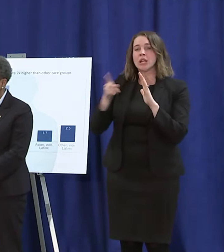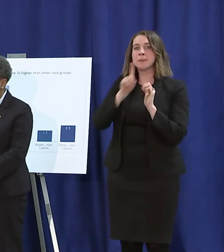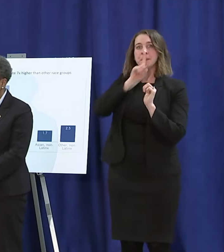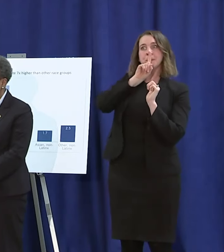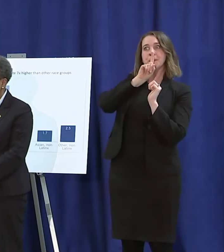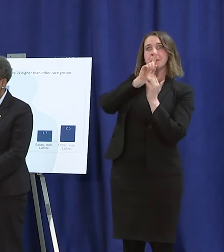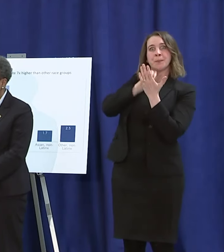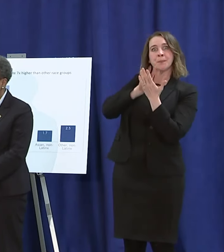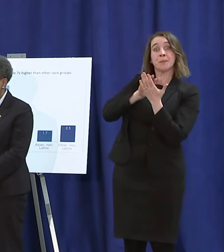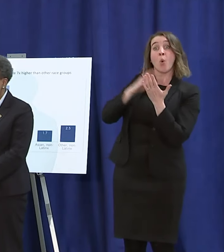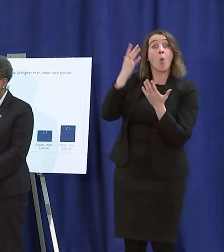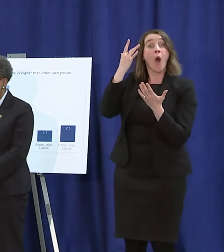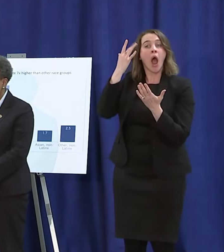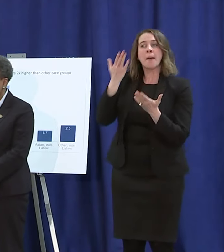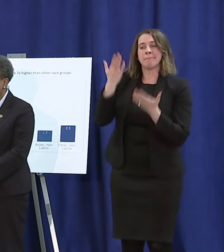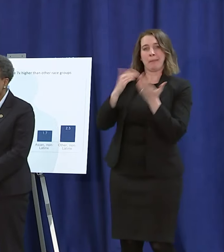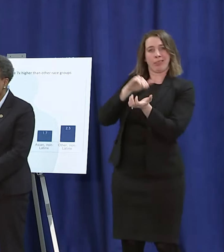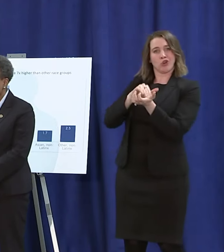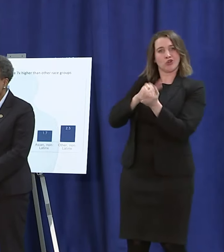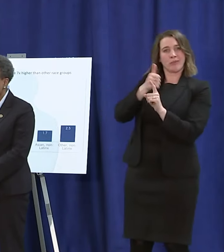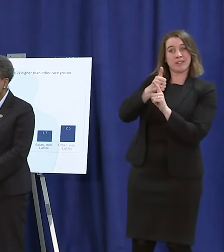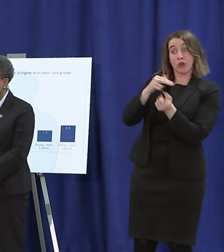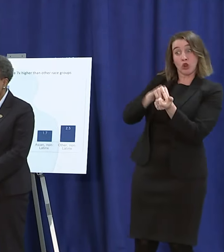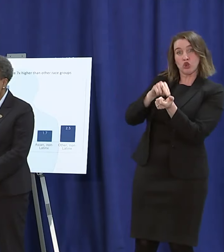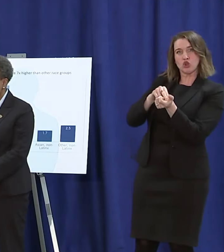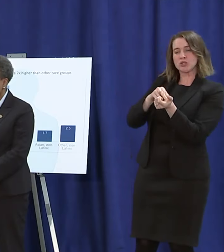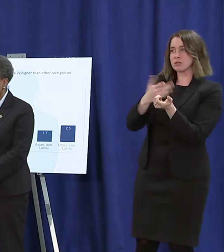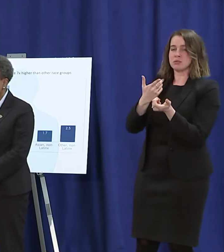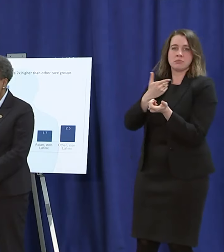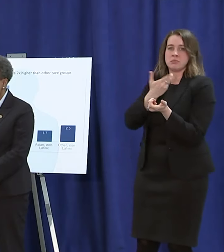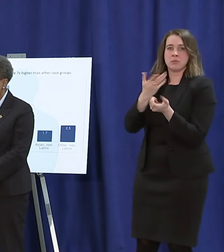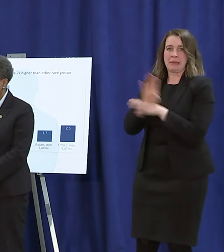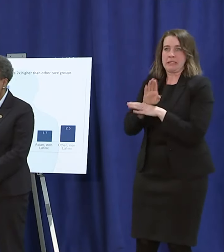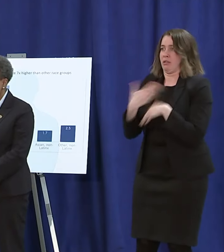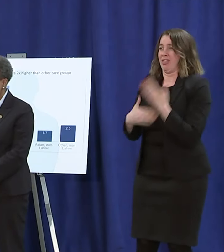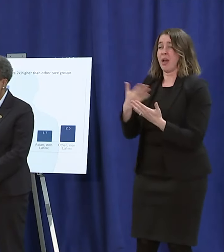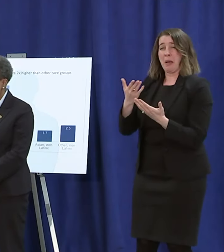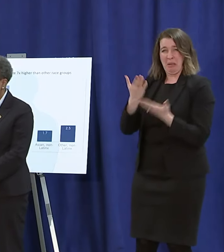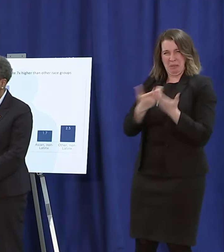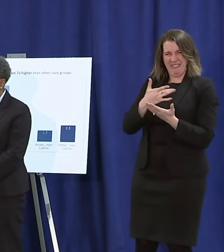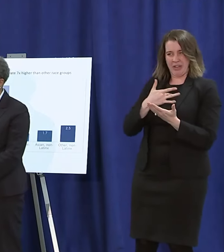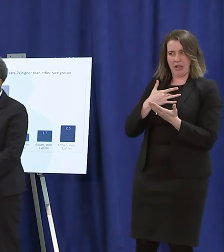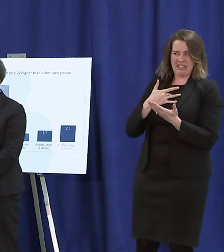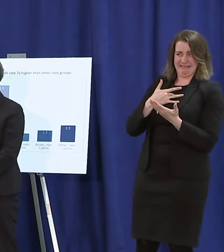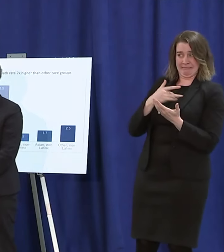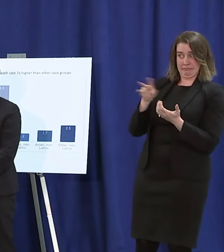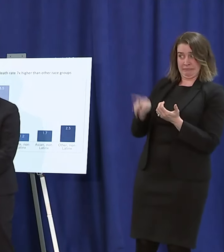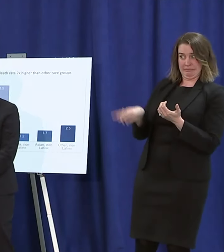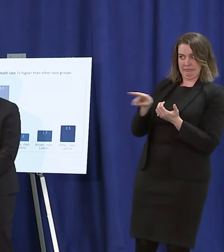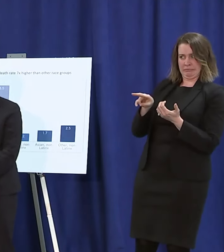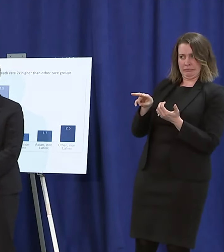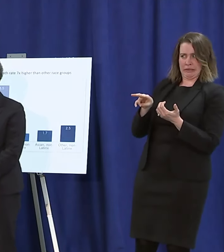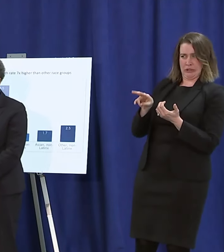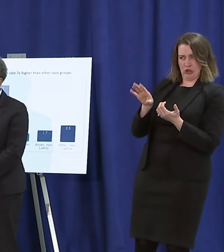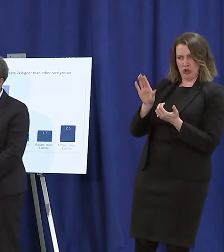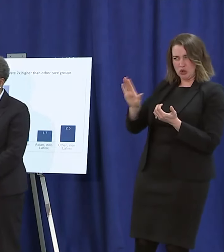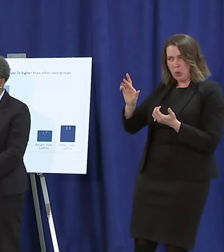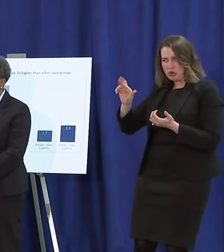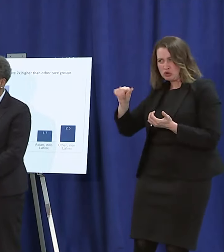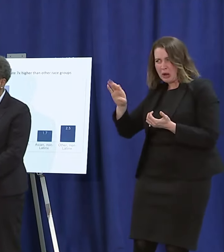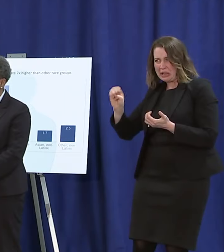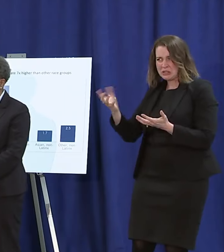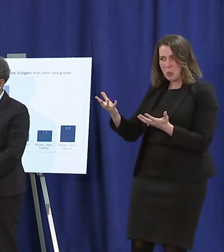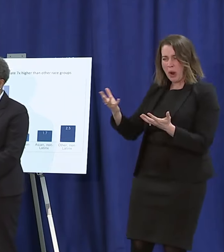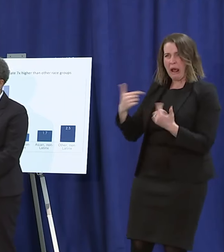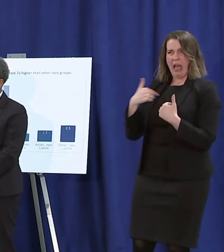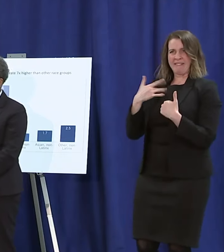providers are in a hurry and it can be uncomfortable sometimes to ask someone what their race or ethnicity is, and we know from